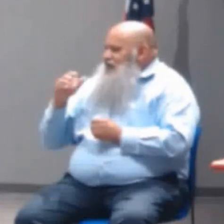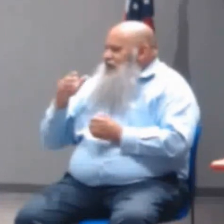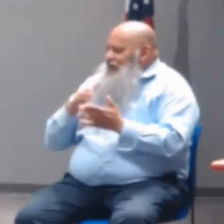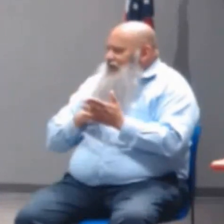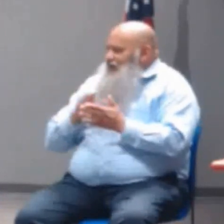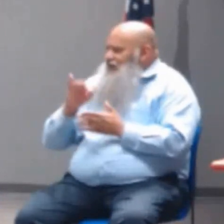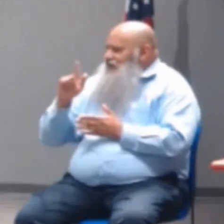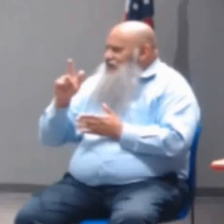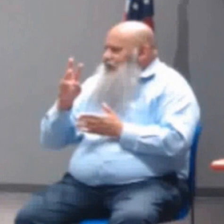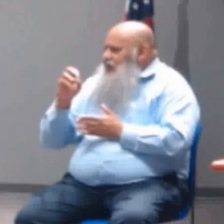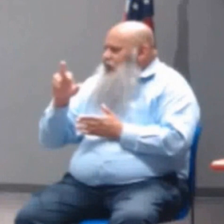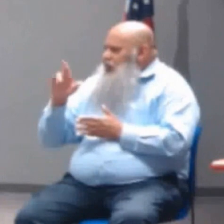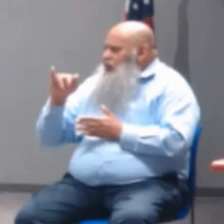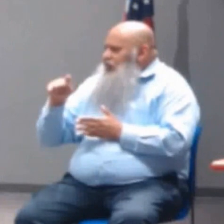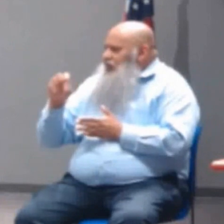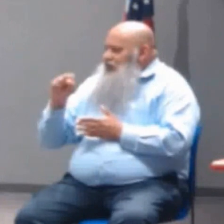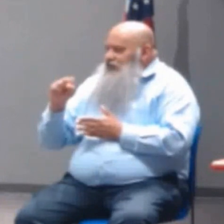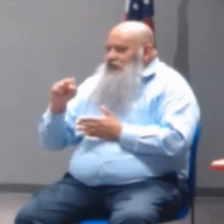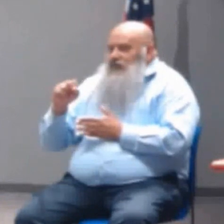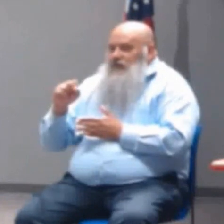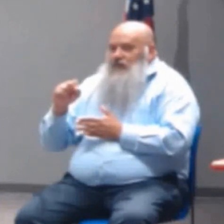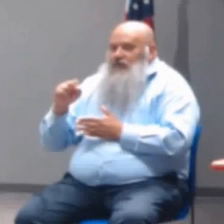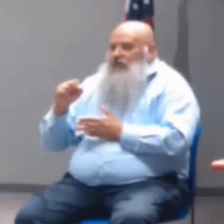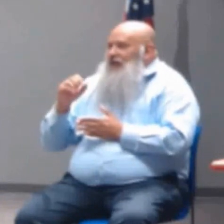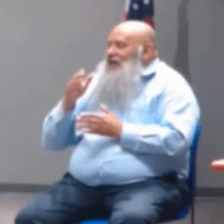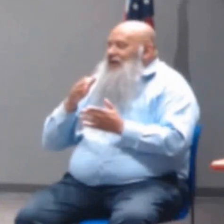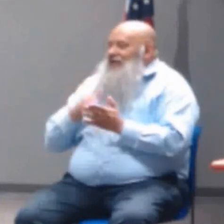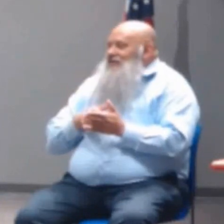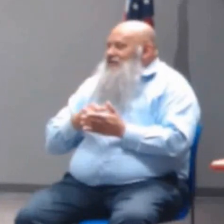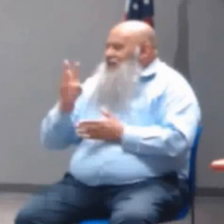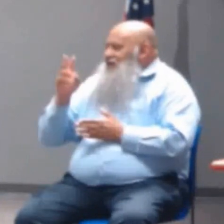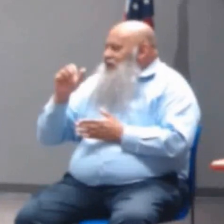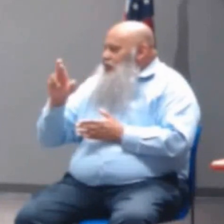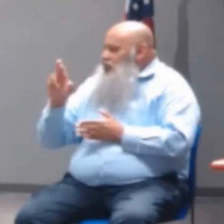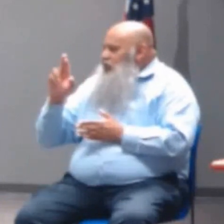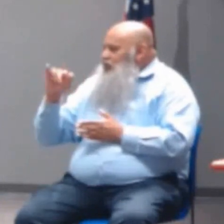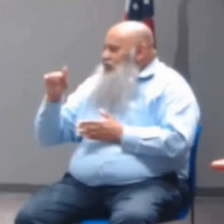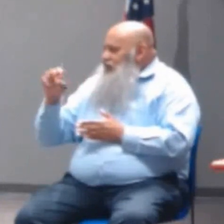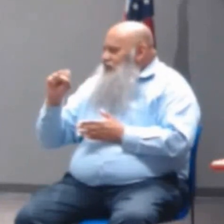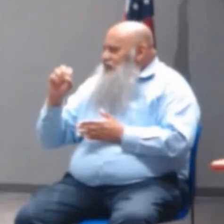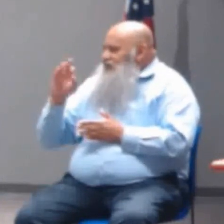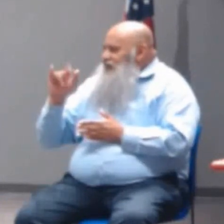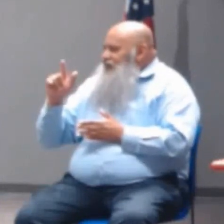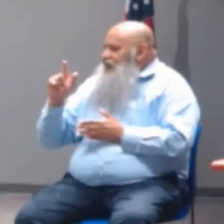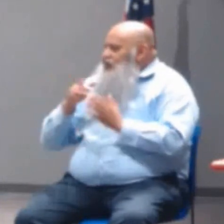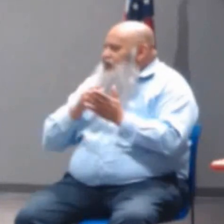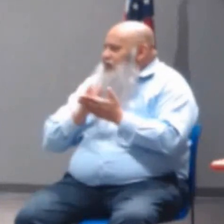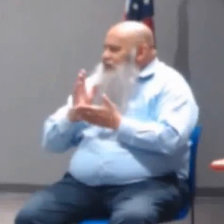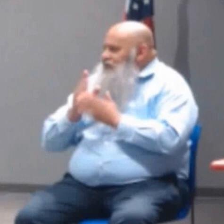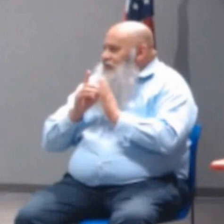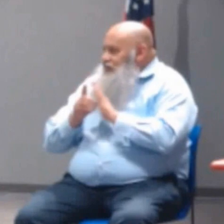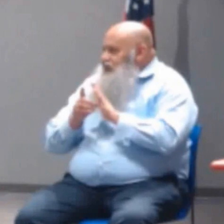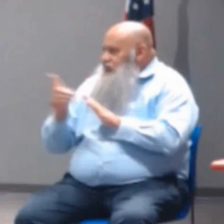War riots, I would say Civil War, anti-war riots and civil rights demonstrations.